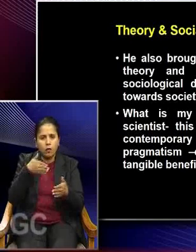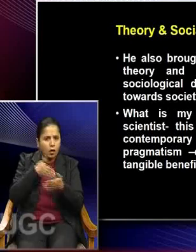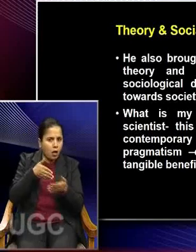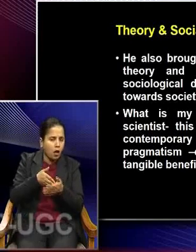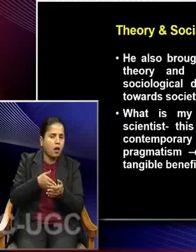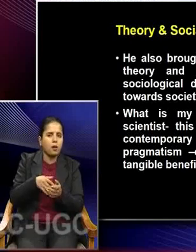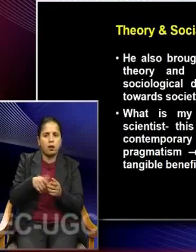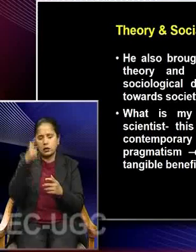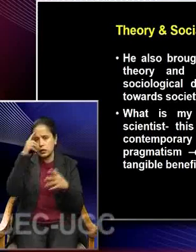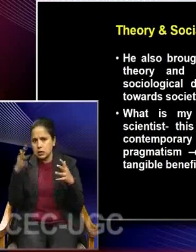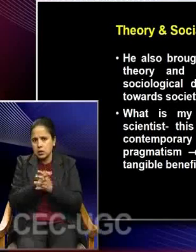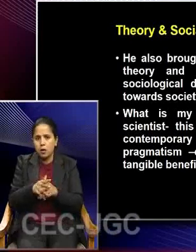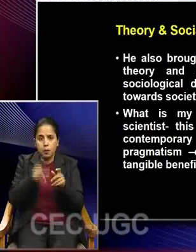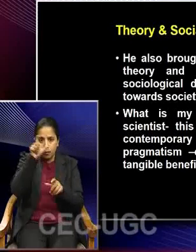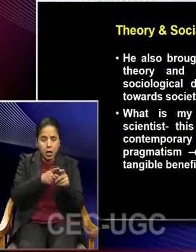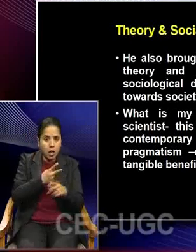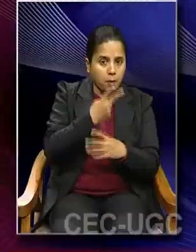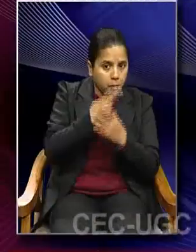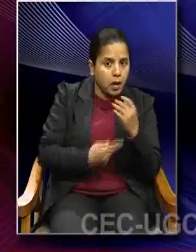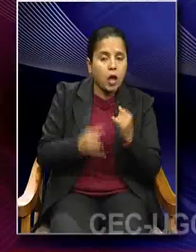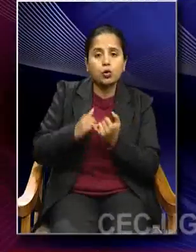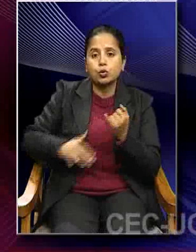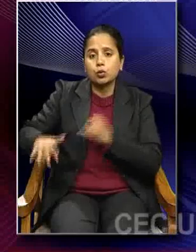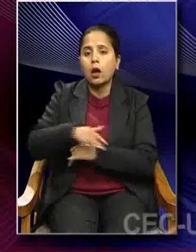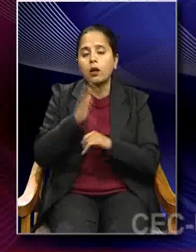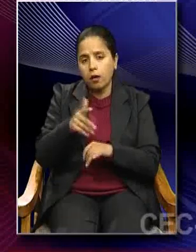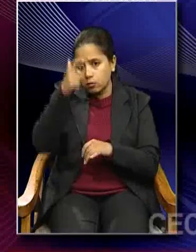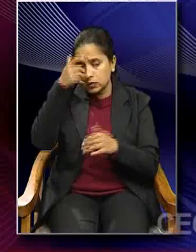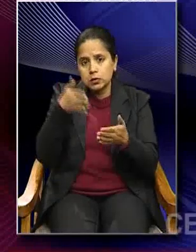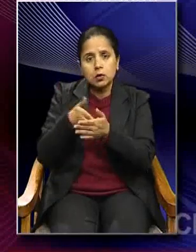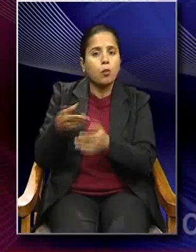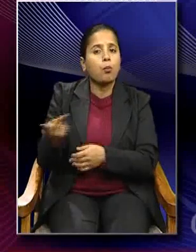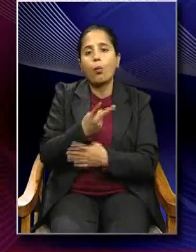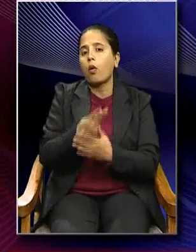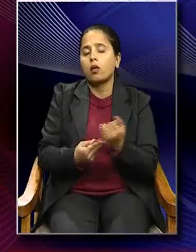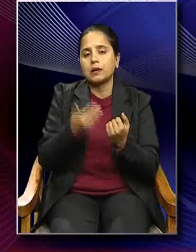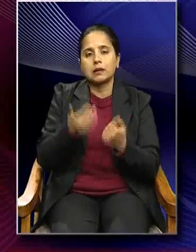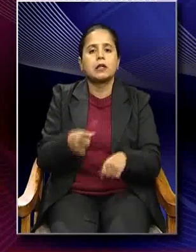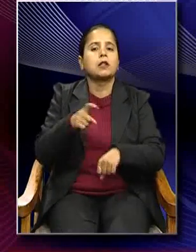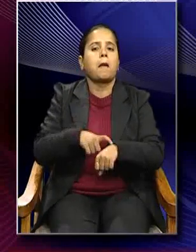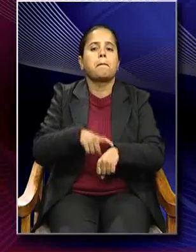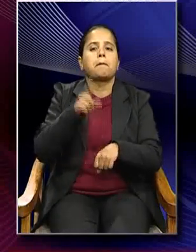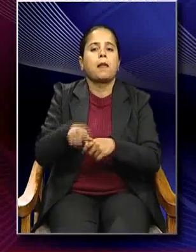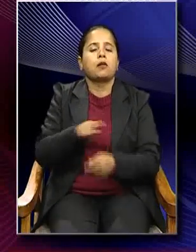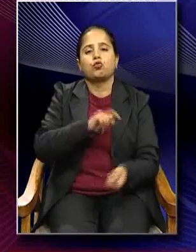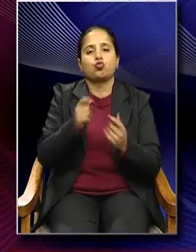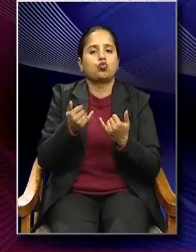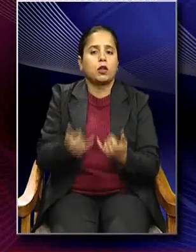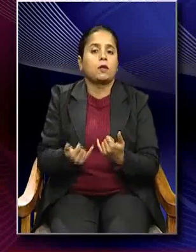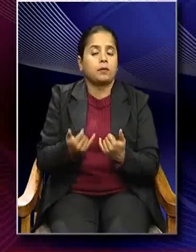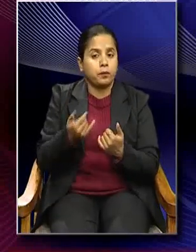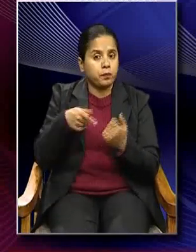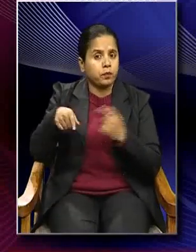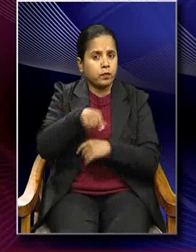disturbing both individual and society. So it is this time, the contemporary time,